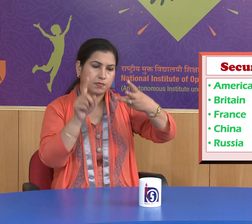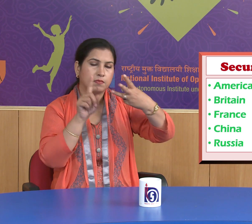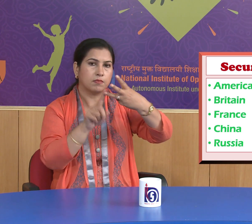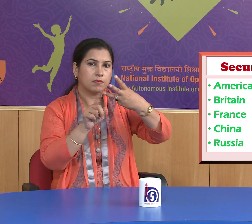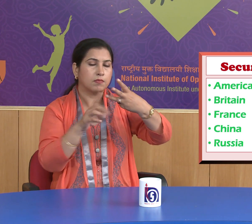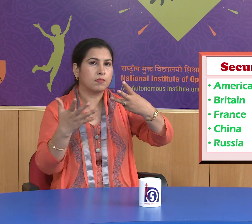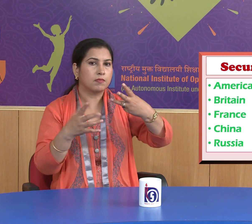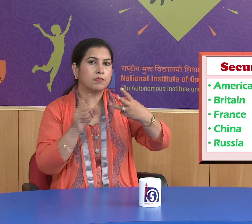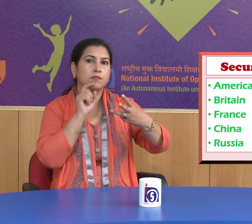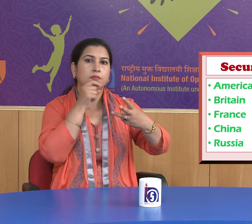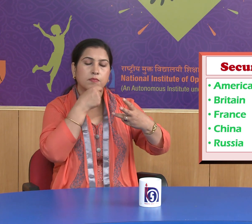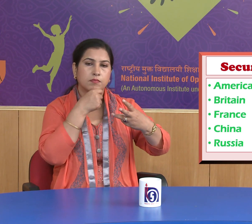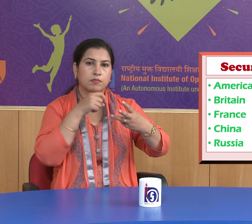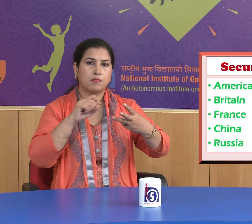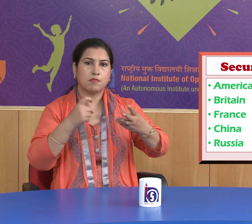third is Russia,